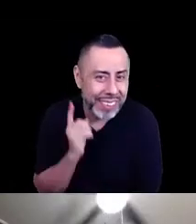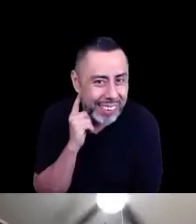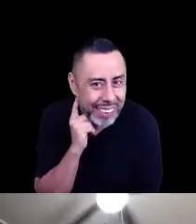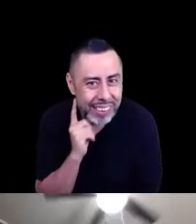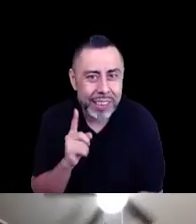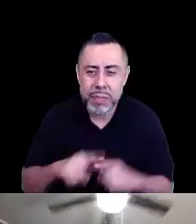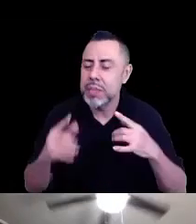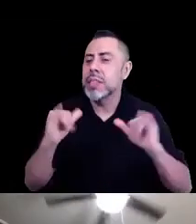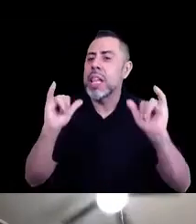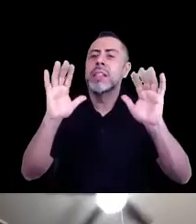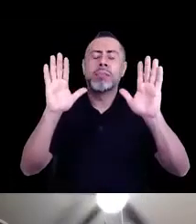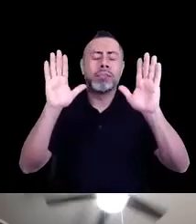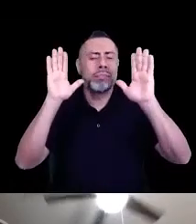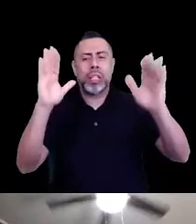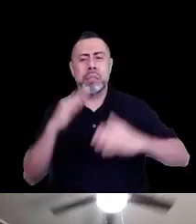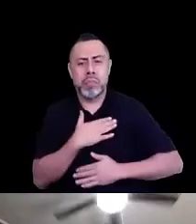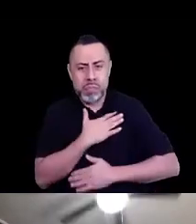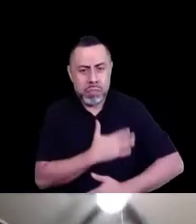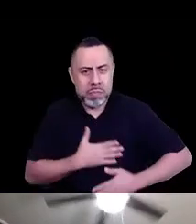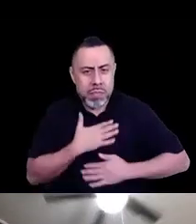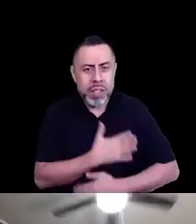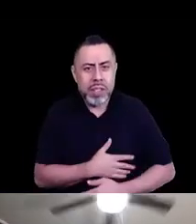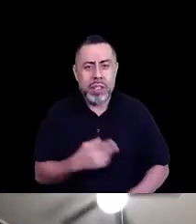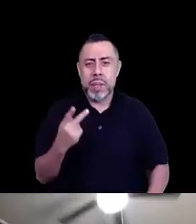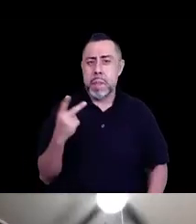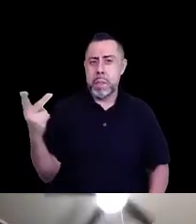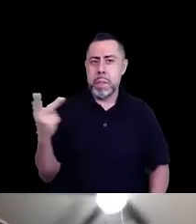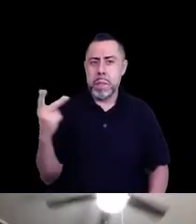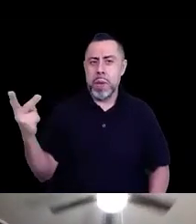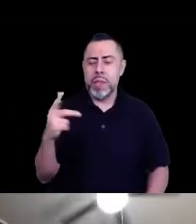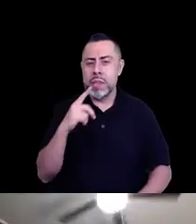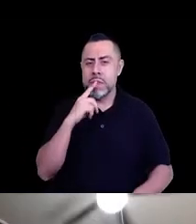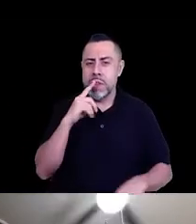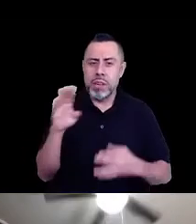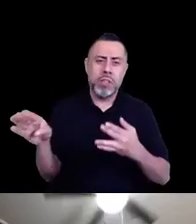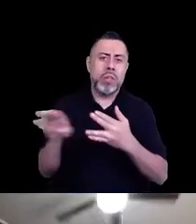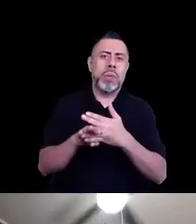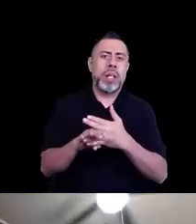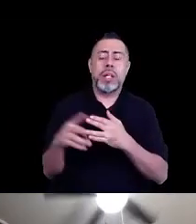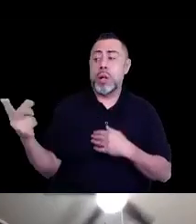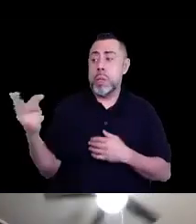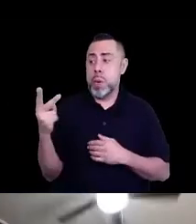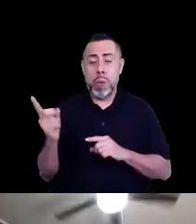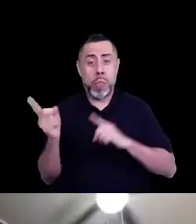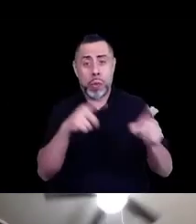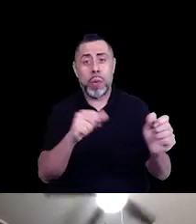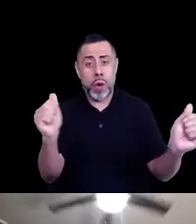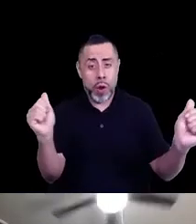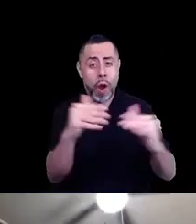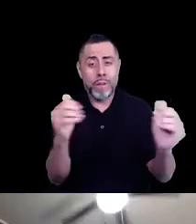pleasure. We're both of us right now taking a break from a conference that we're both attending, but not at.